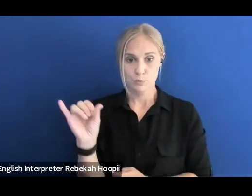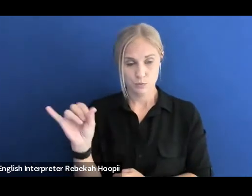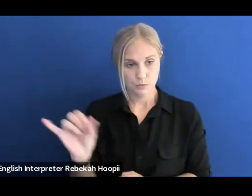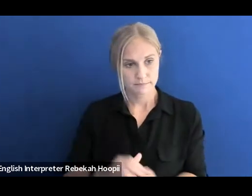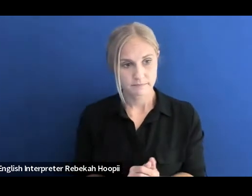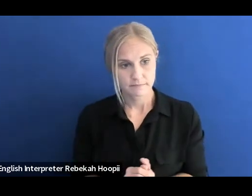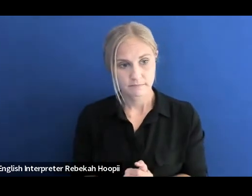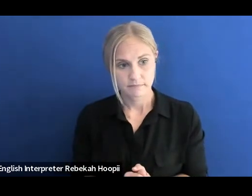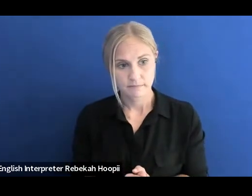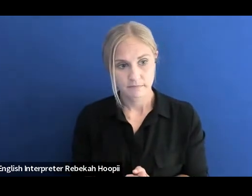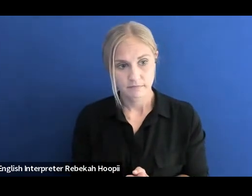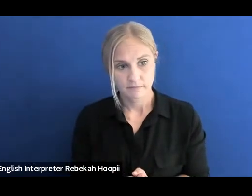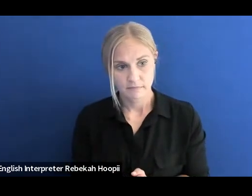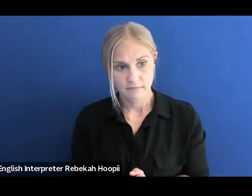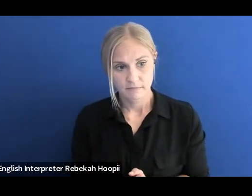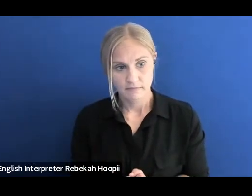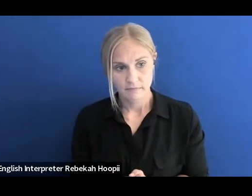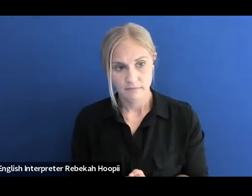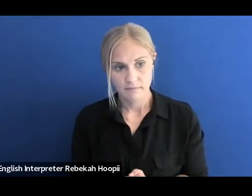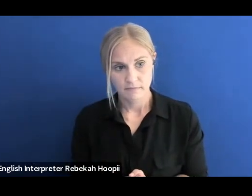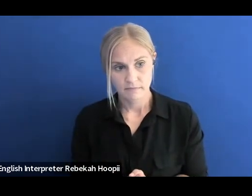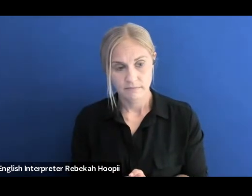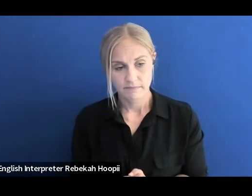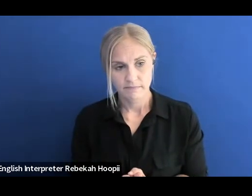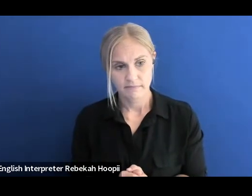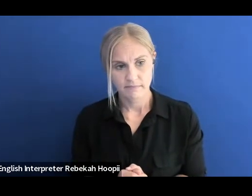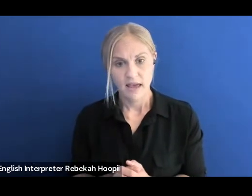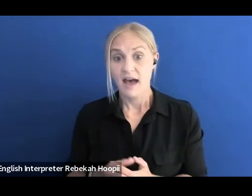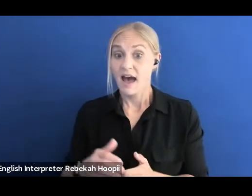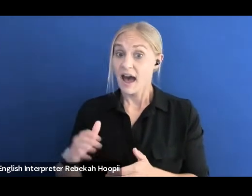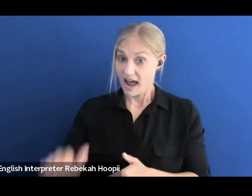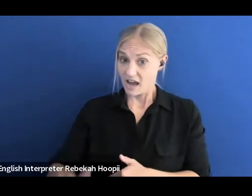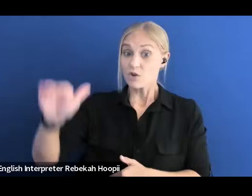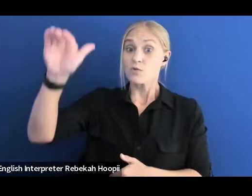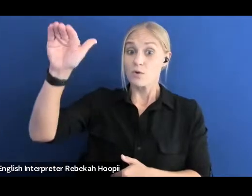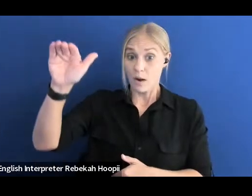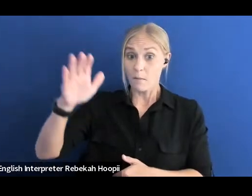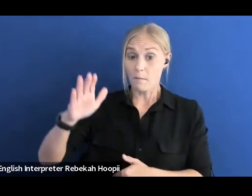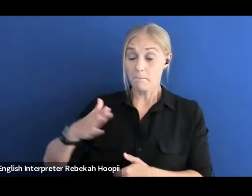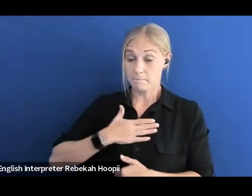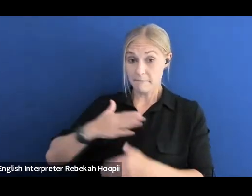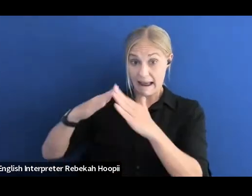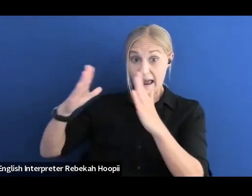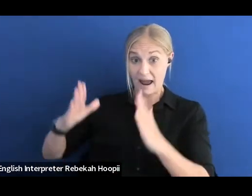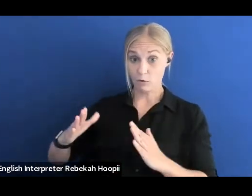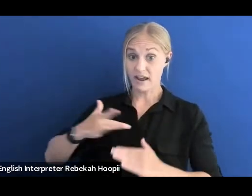You know, I grew up with phone shaking my house.